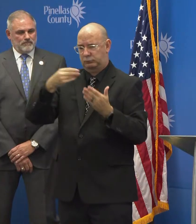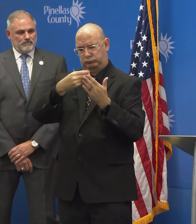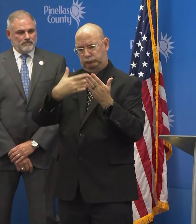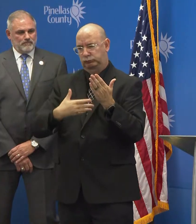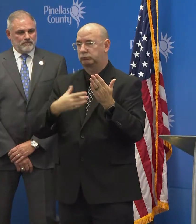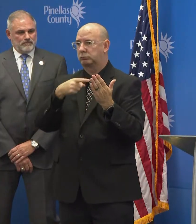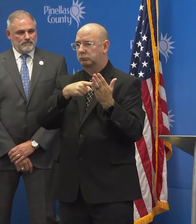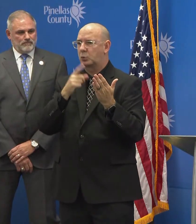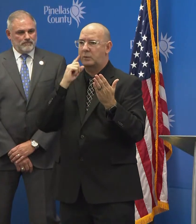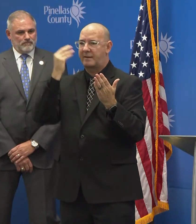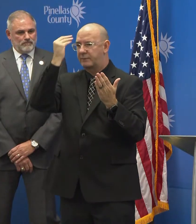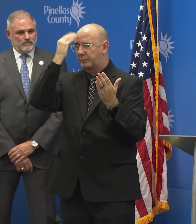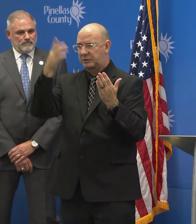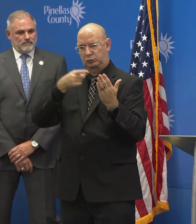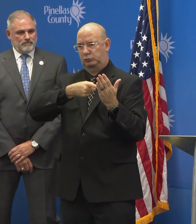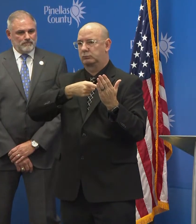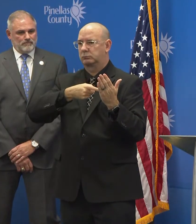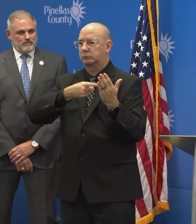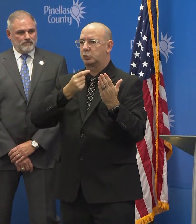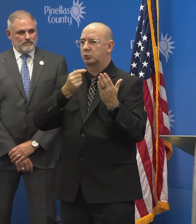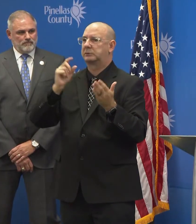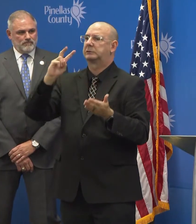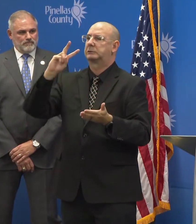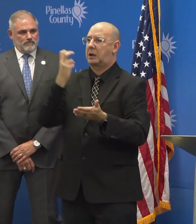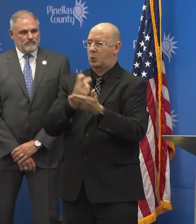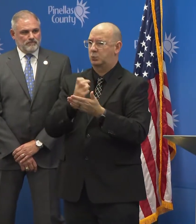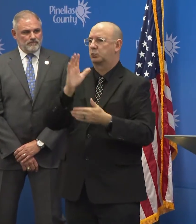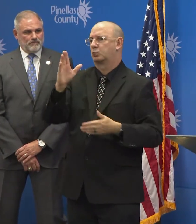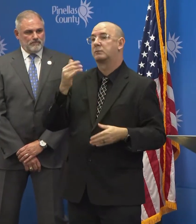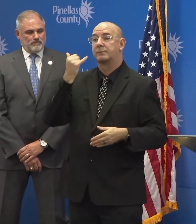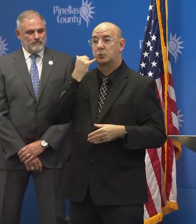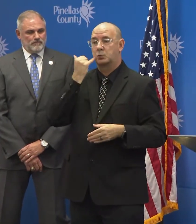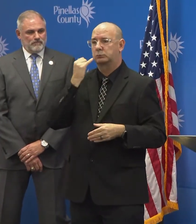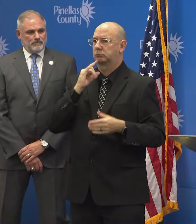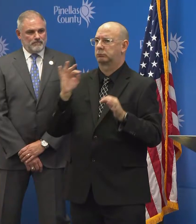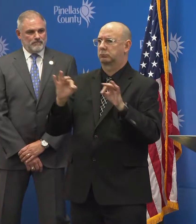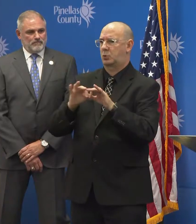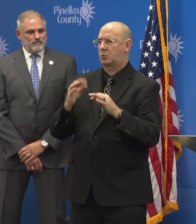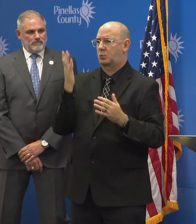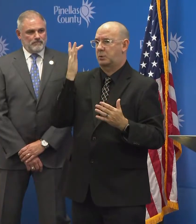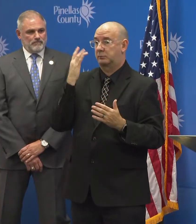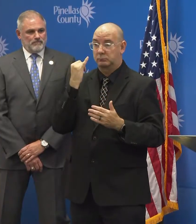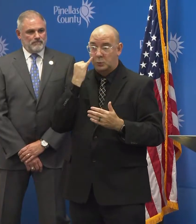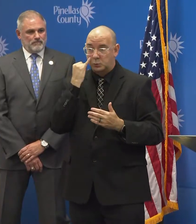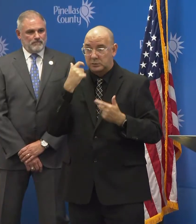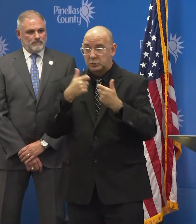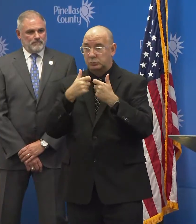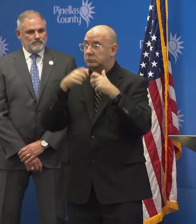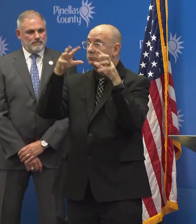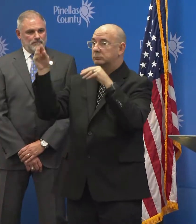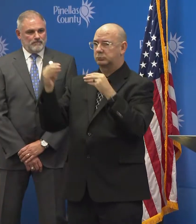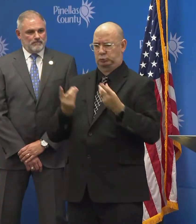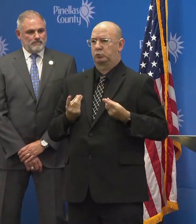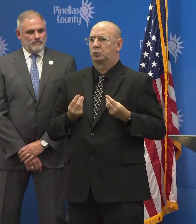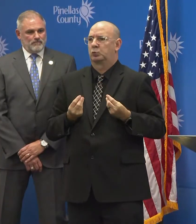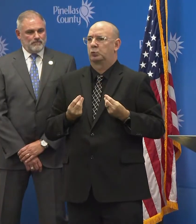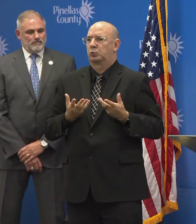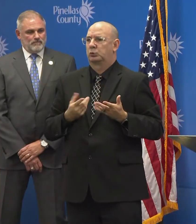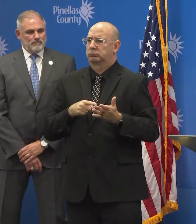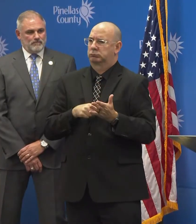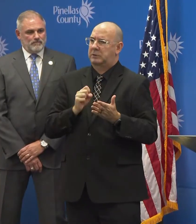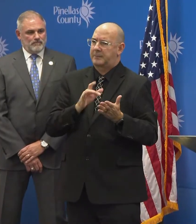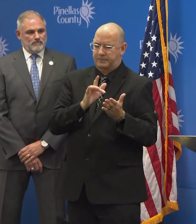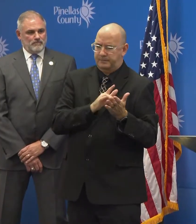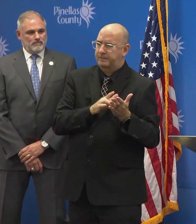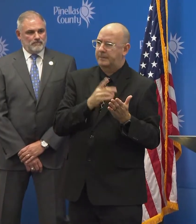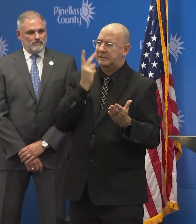on your phone, so if you lose internet or phone connectivity, you will still have access to that critical information. The time for everyone in